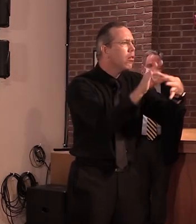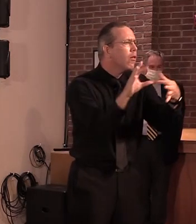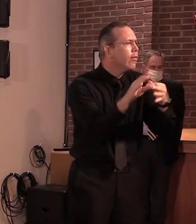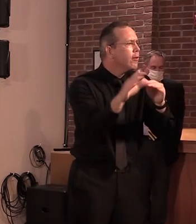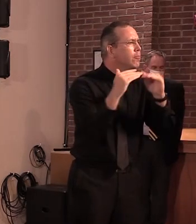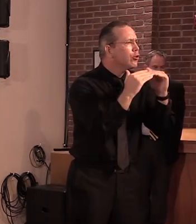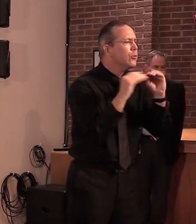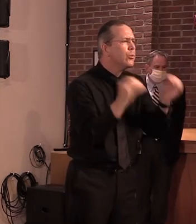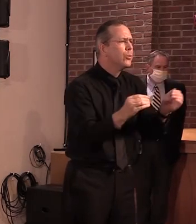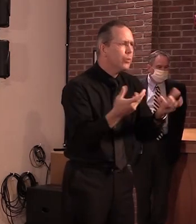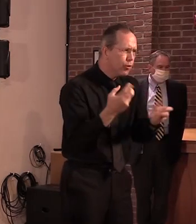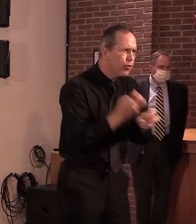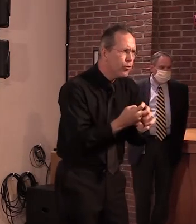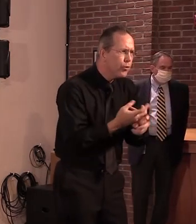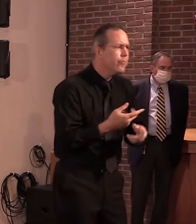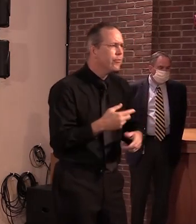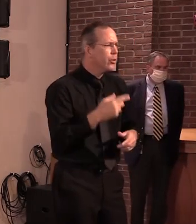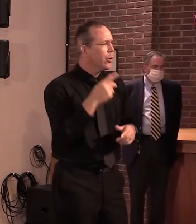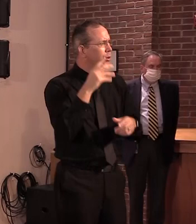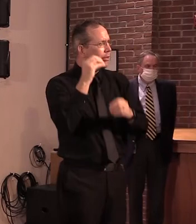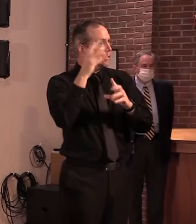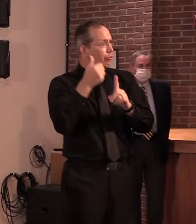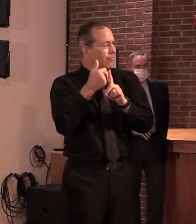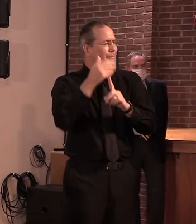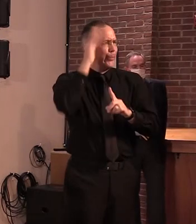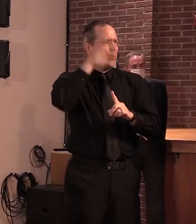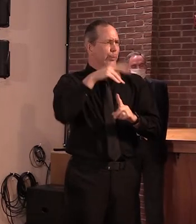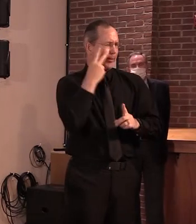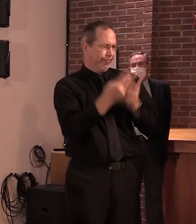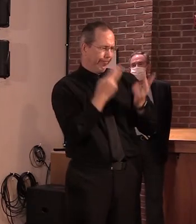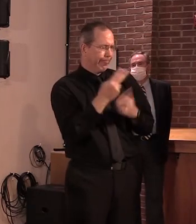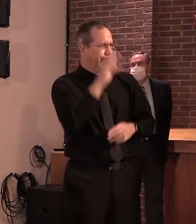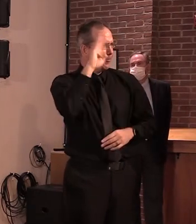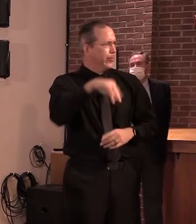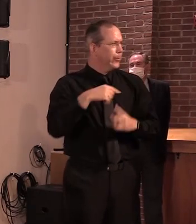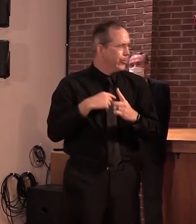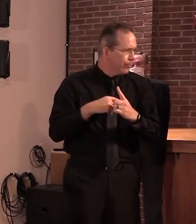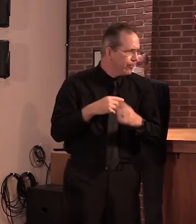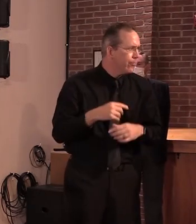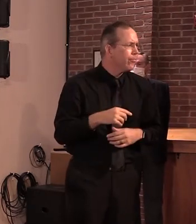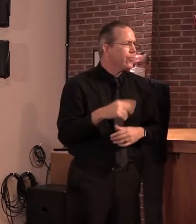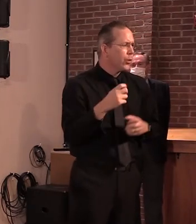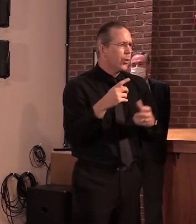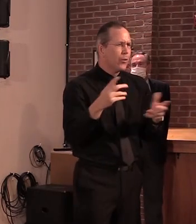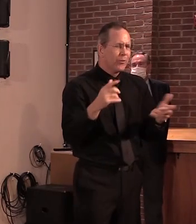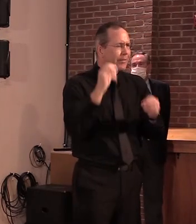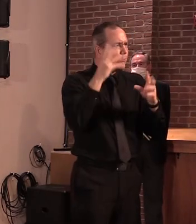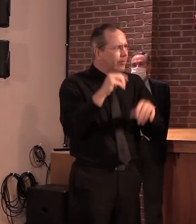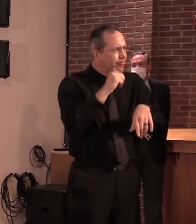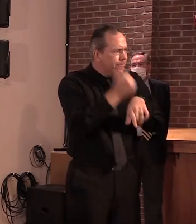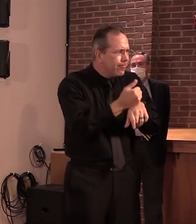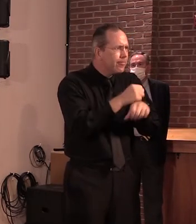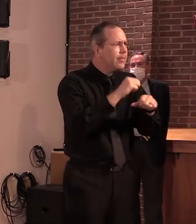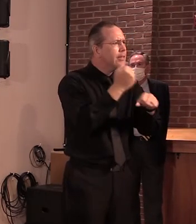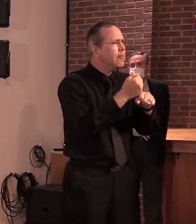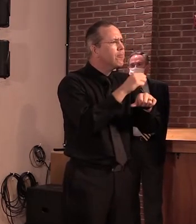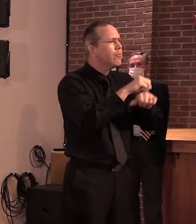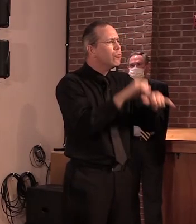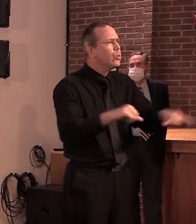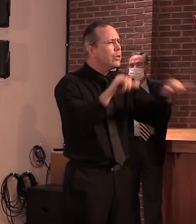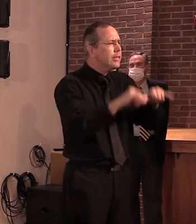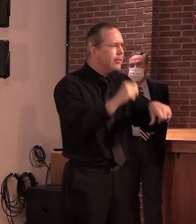get back to some semblance of routine and structure and connectedness this fall, and we appreciate all their